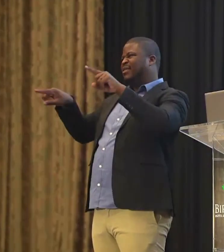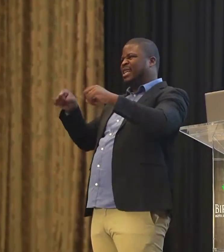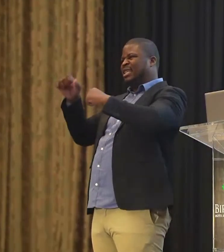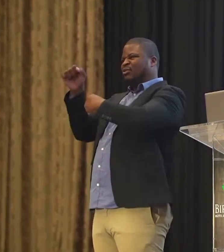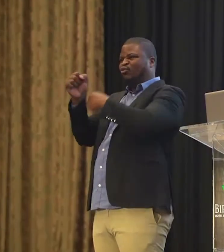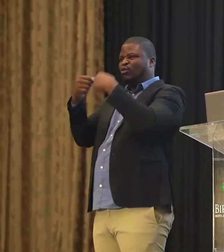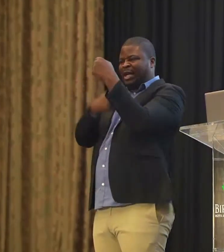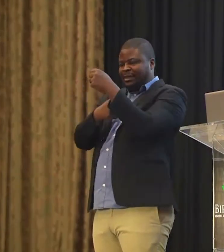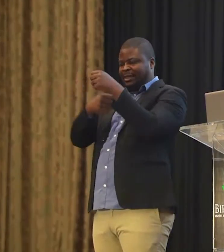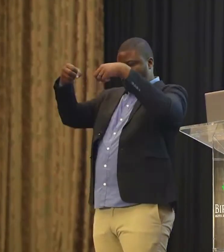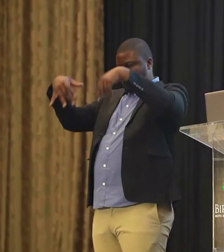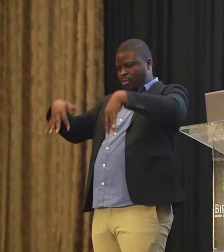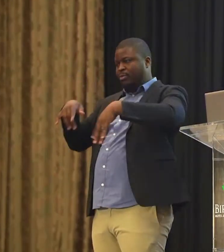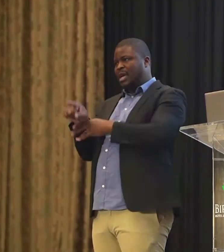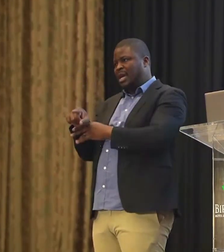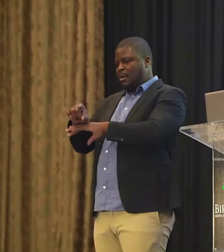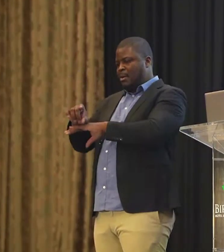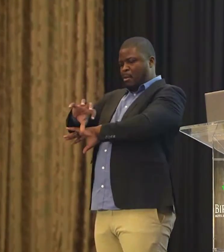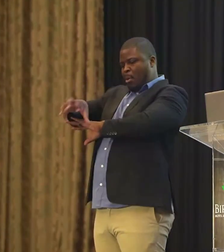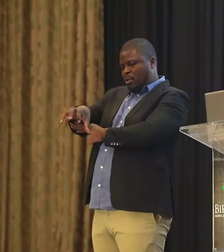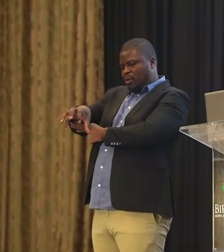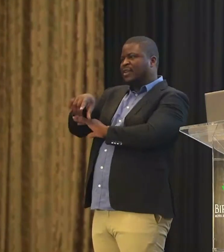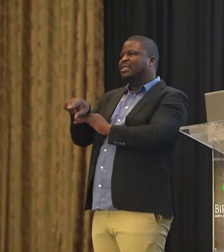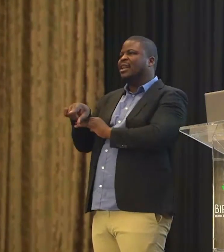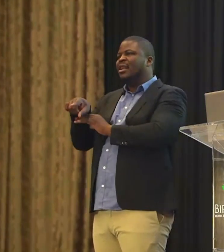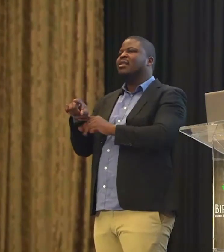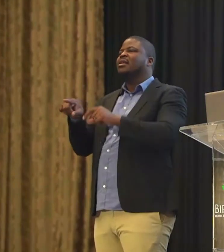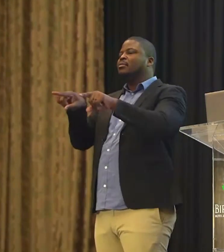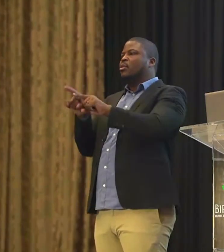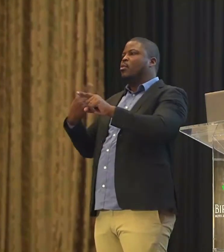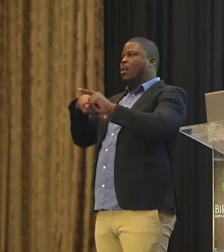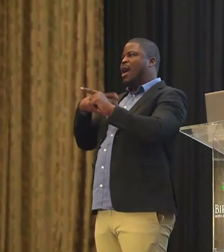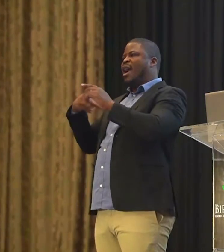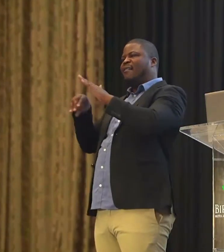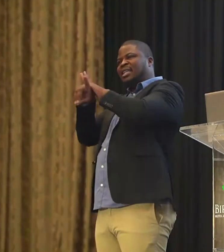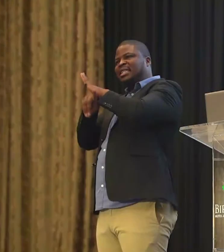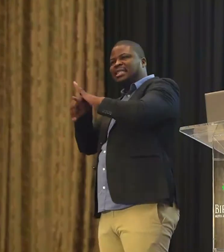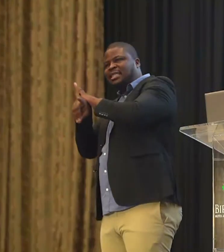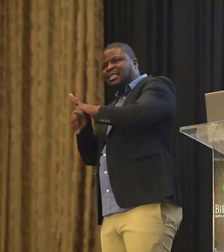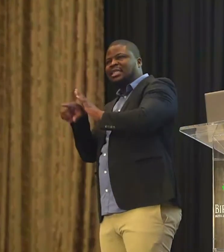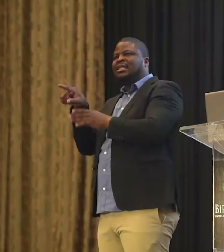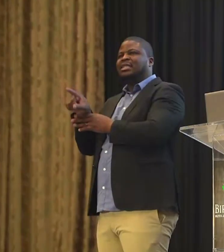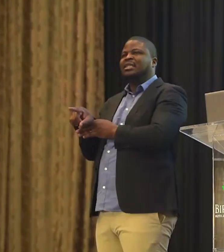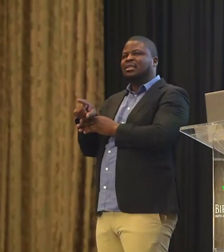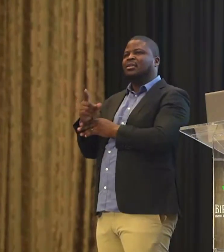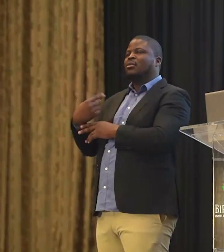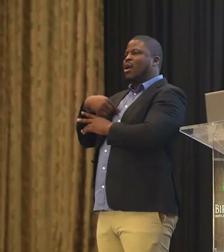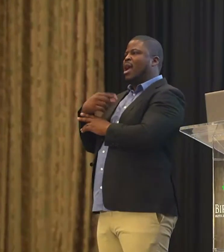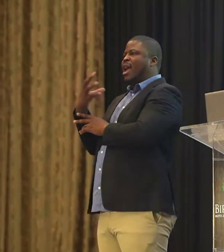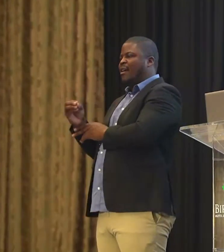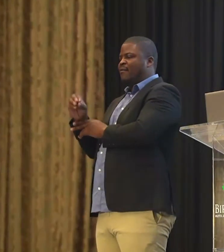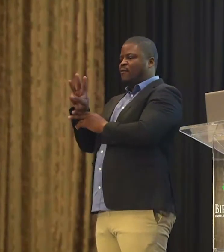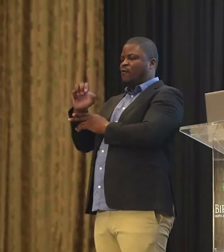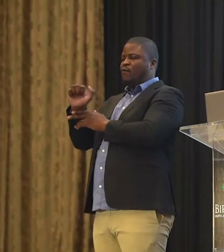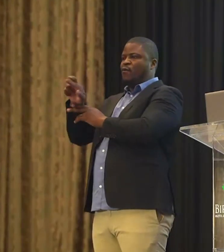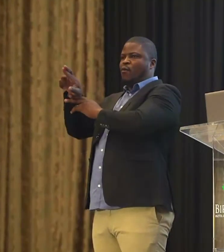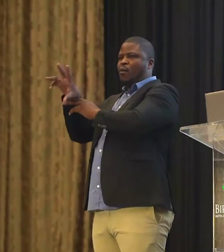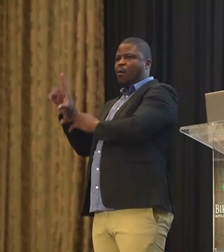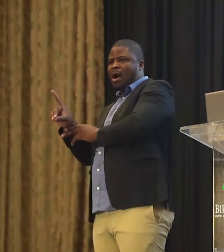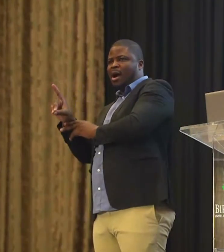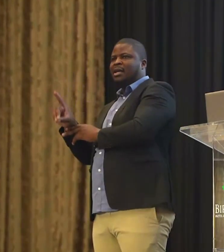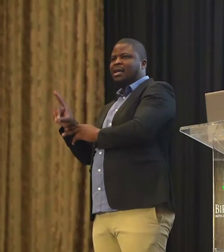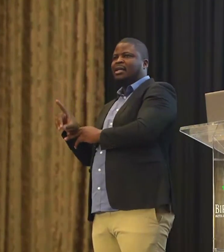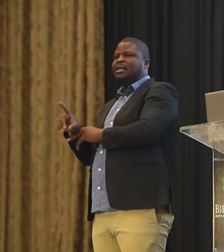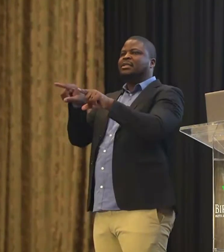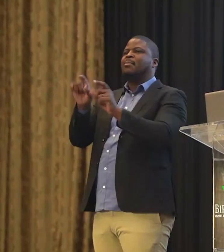provincial councils of AIDS, we've got the district level, we've got the ward level, and also other